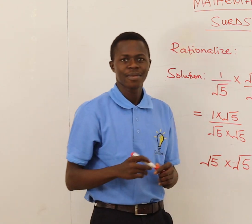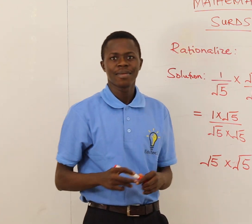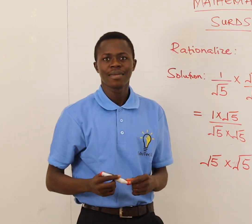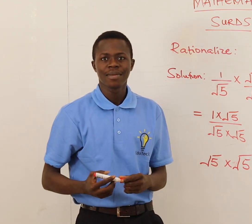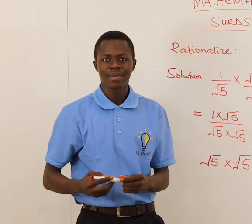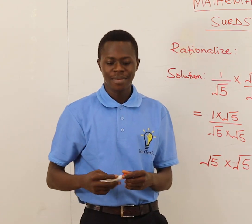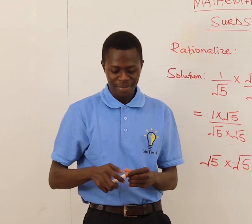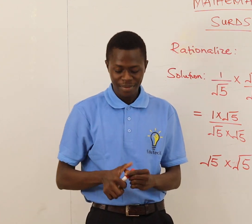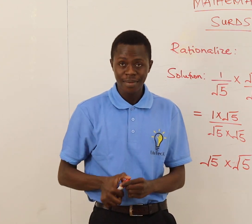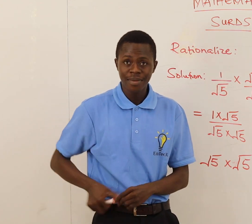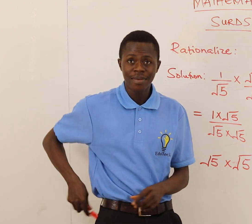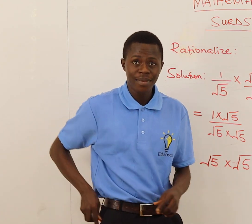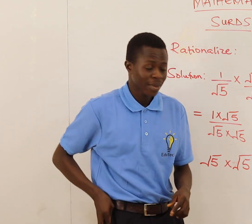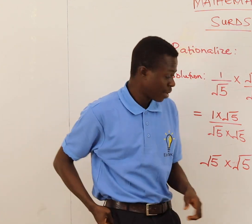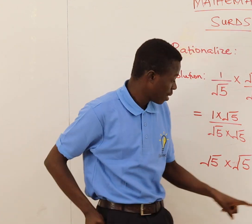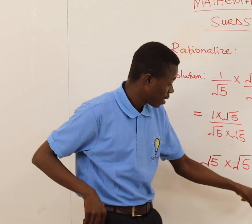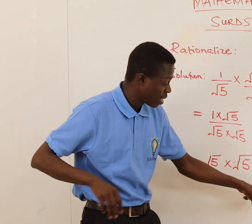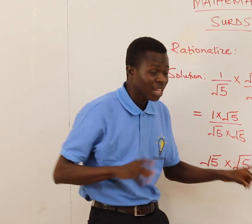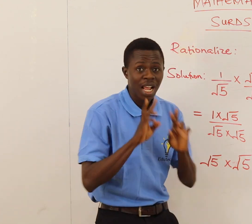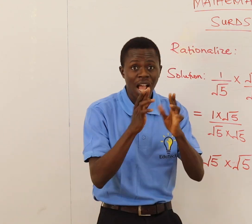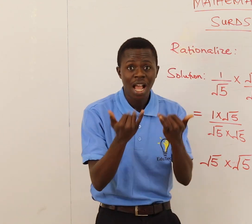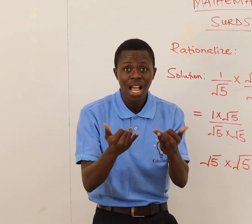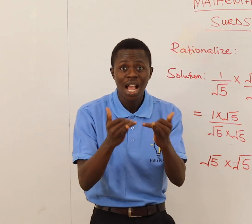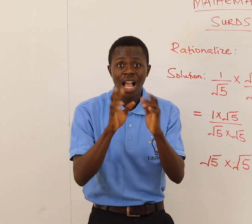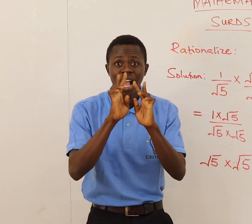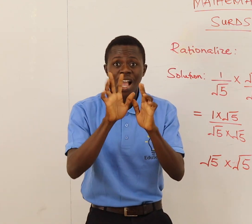out the square root sign with the power 2.